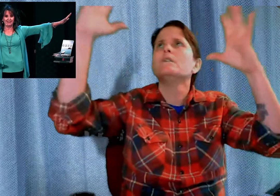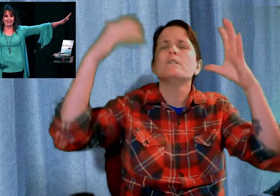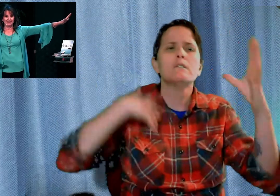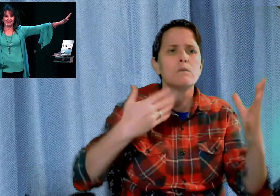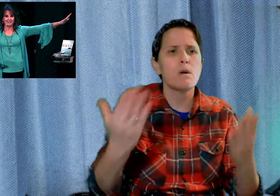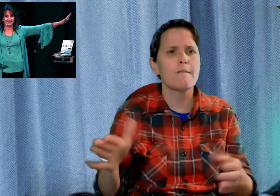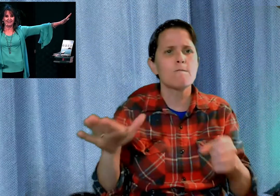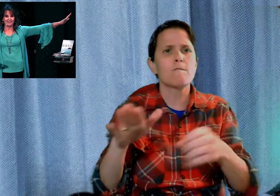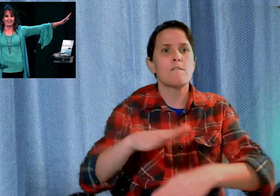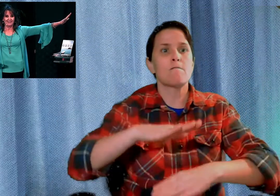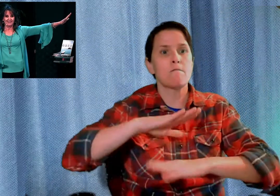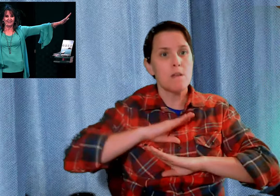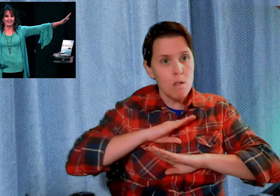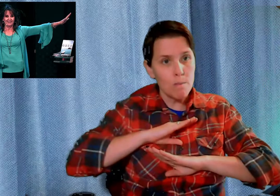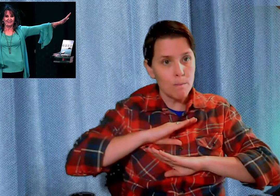fulfillment.